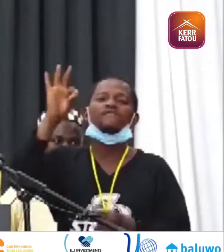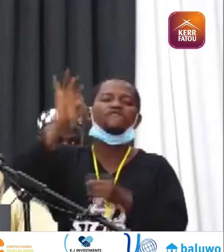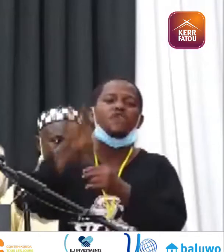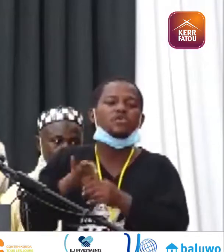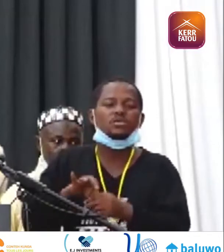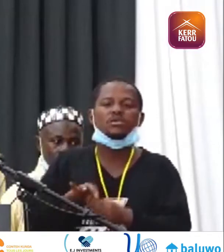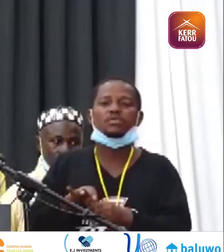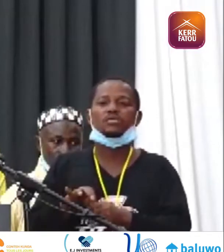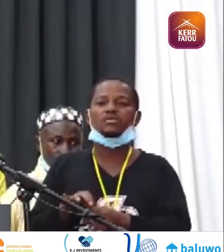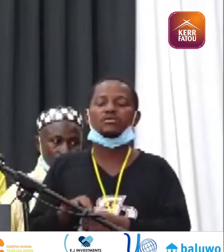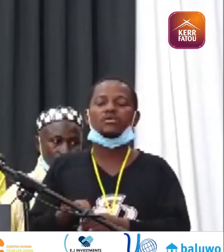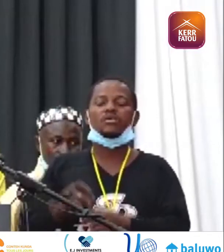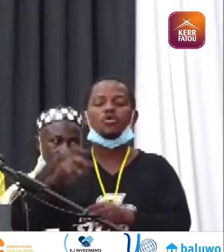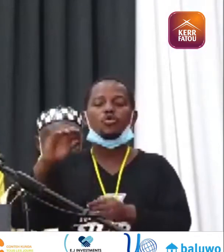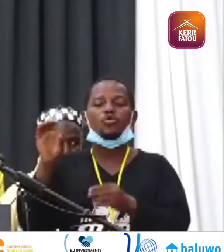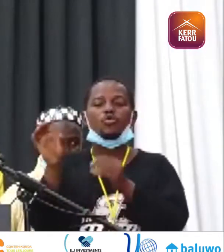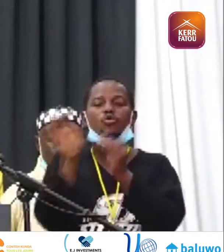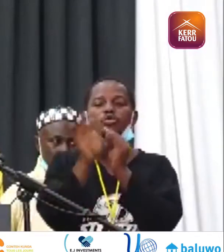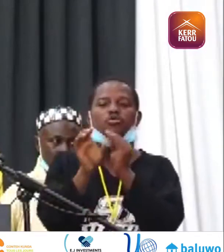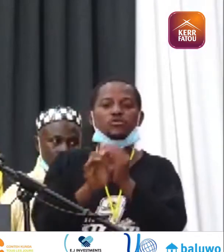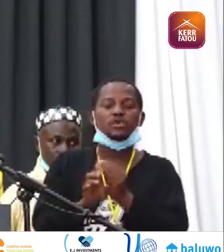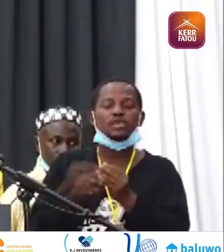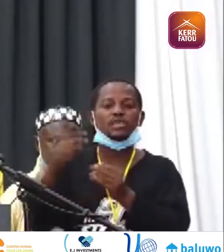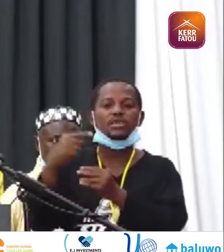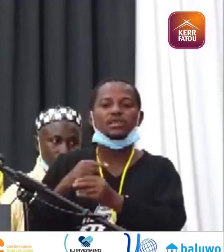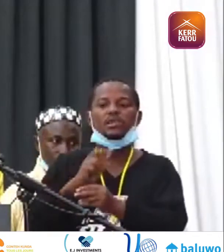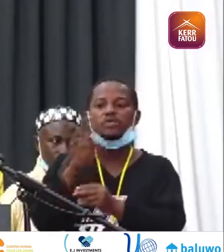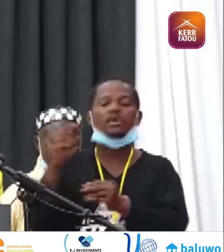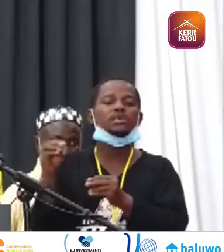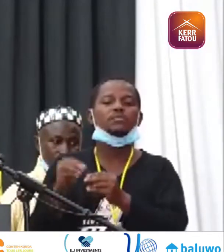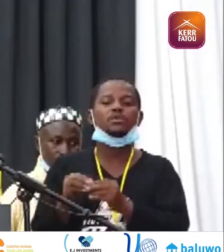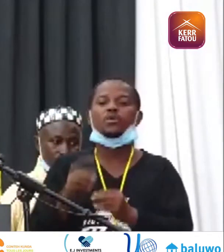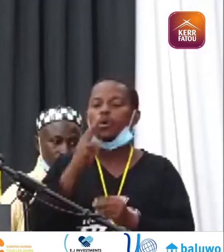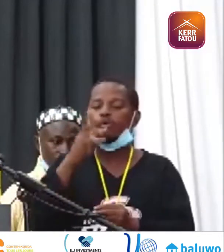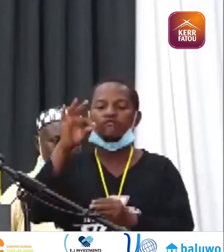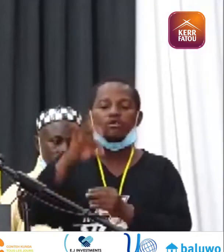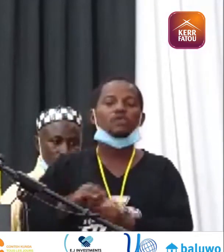for the revised constitution in the National Assembly?